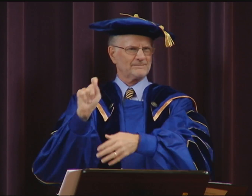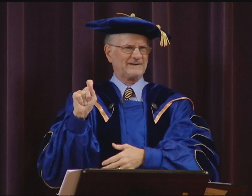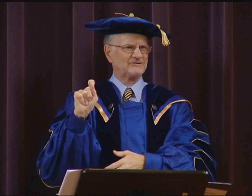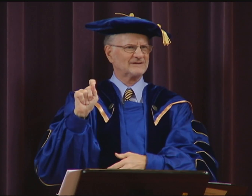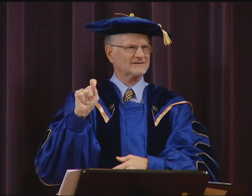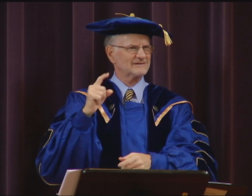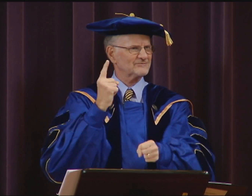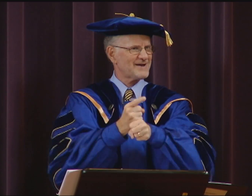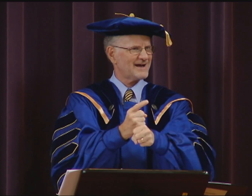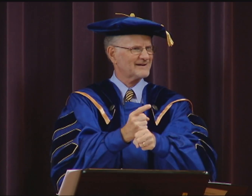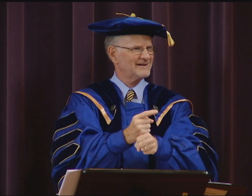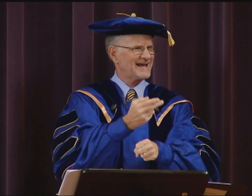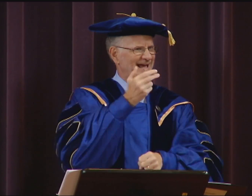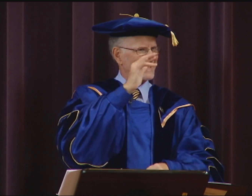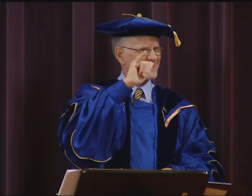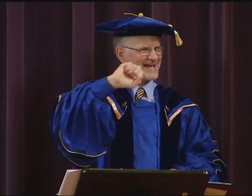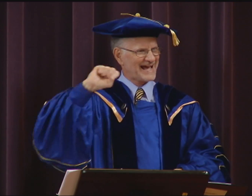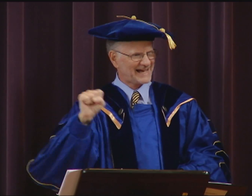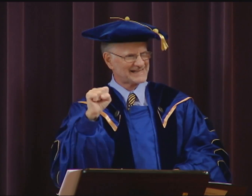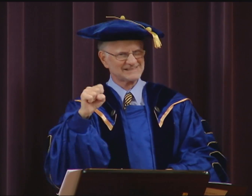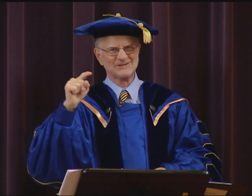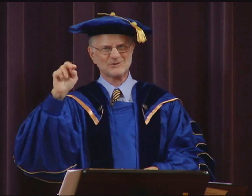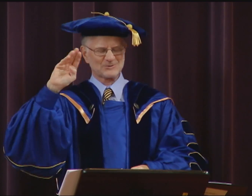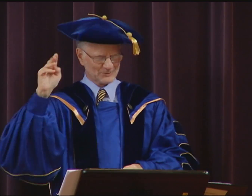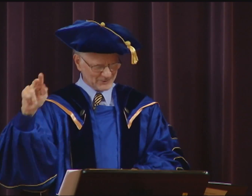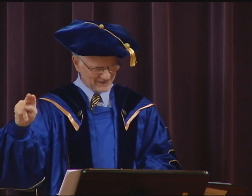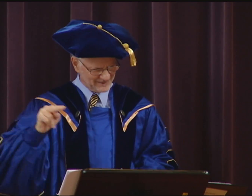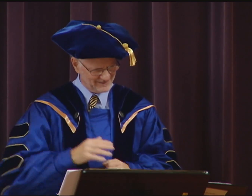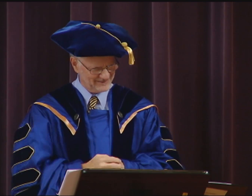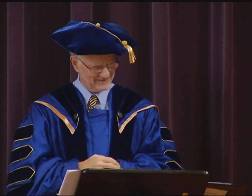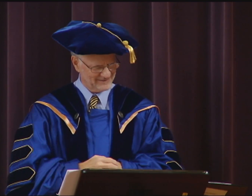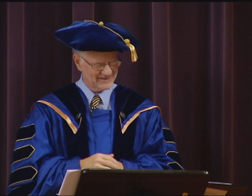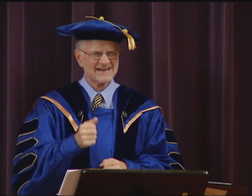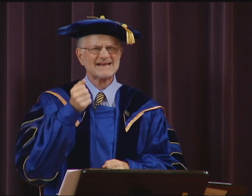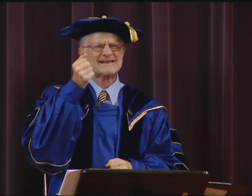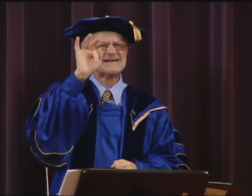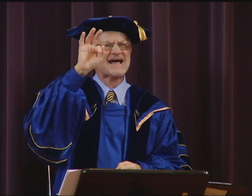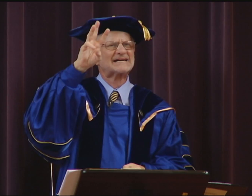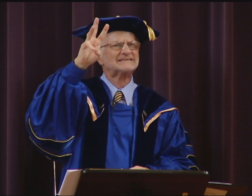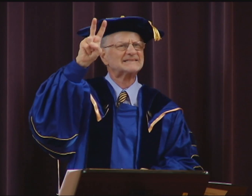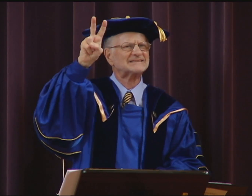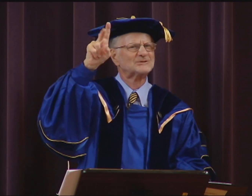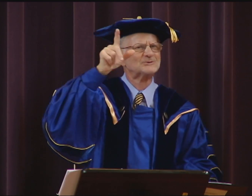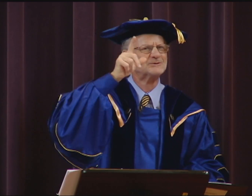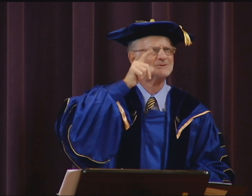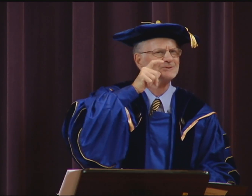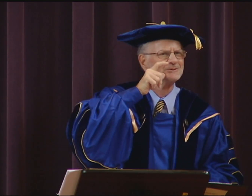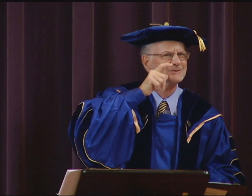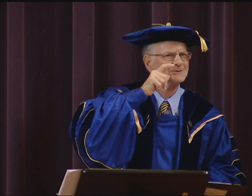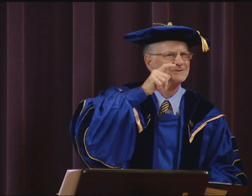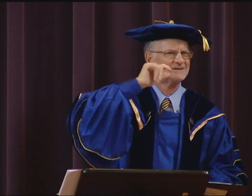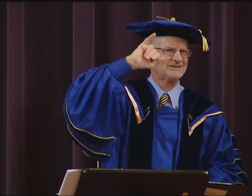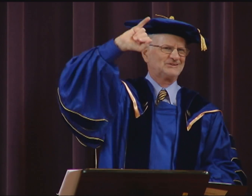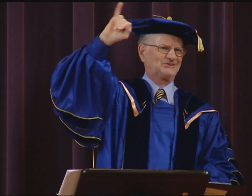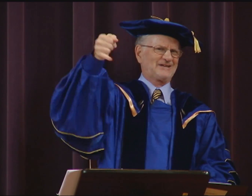S. Truman. And that was S without the period, right? Harry S. Truman. And who was president